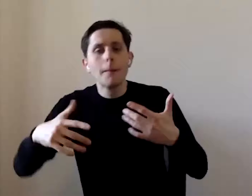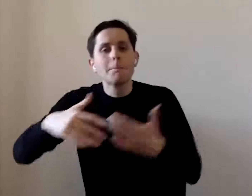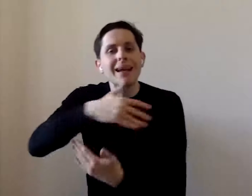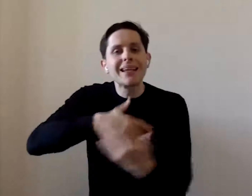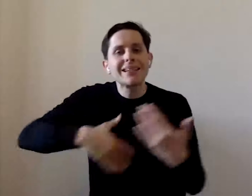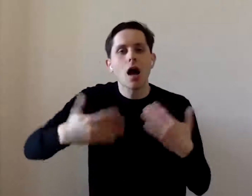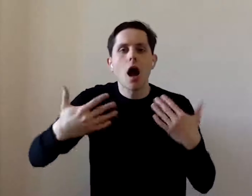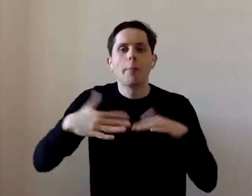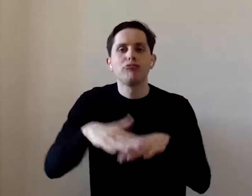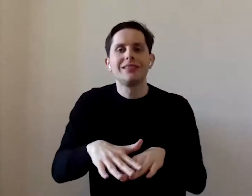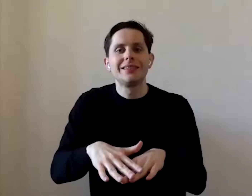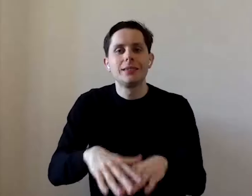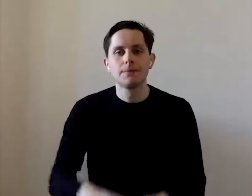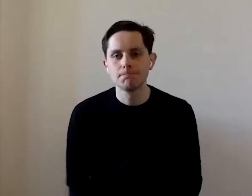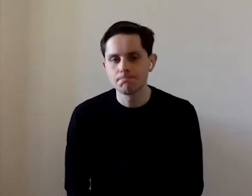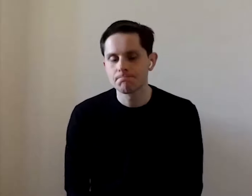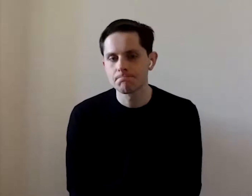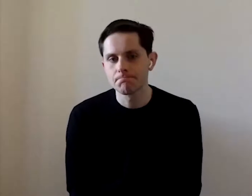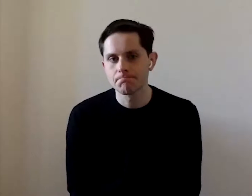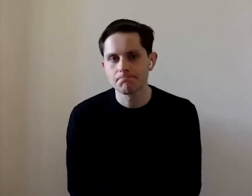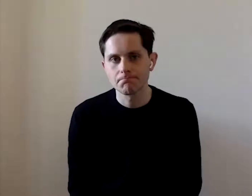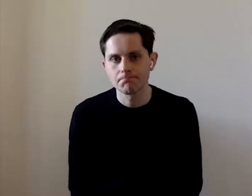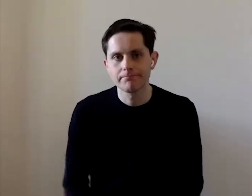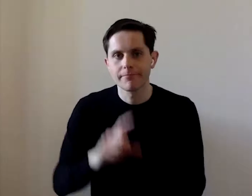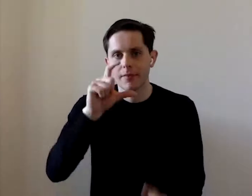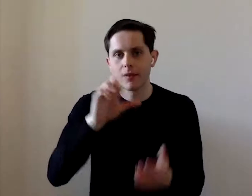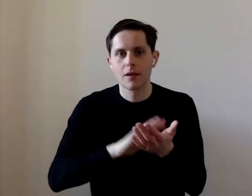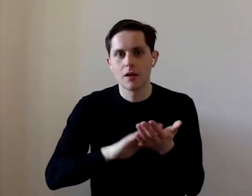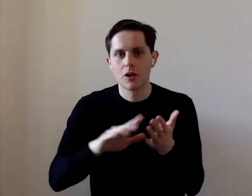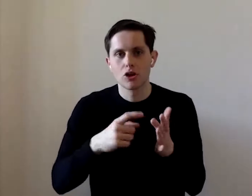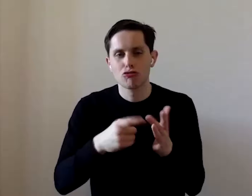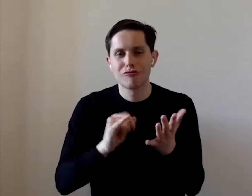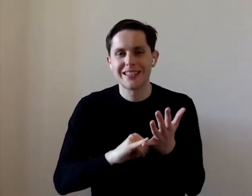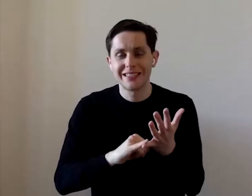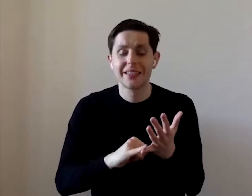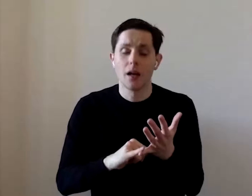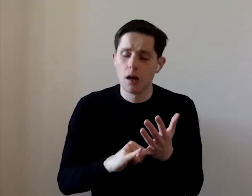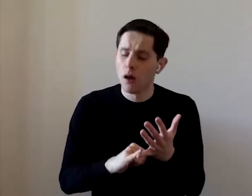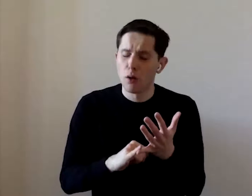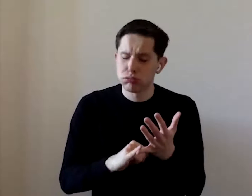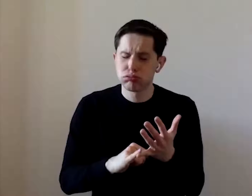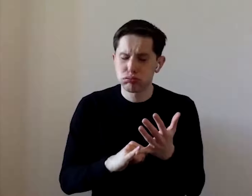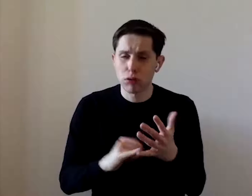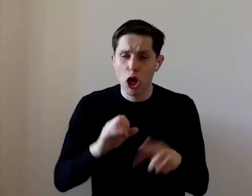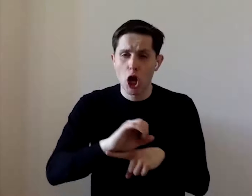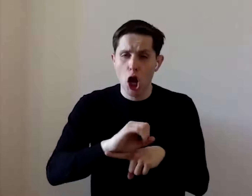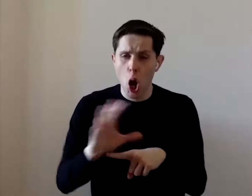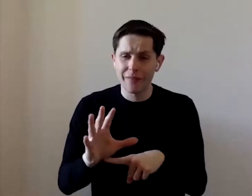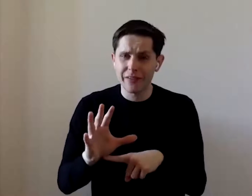person. There needs to be a much more complex understanding of the hybridity that we need in architecture schools. Yeah, I mean,